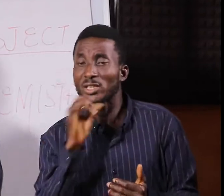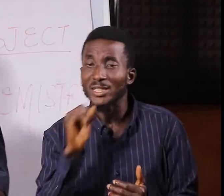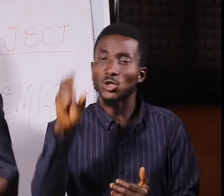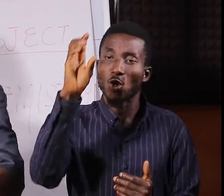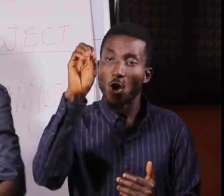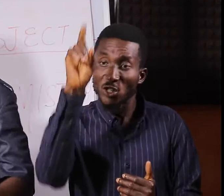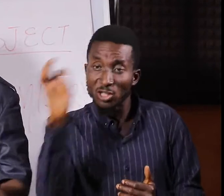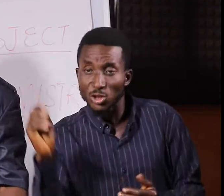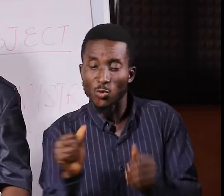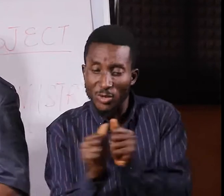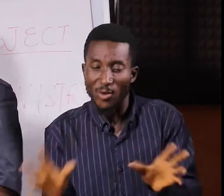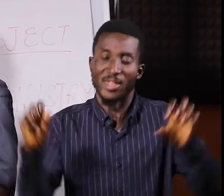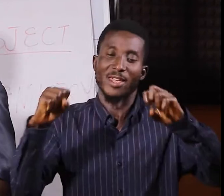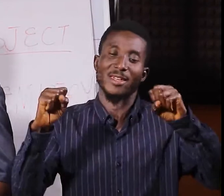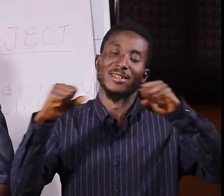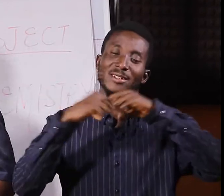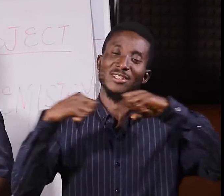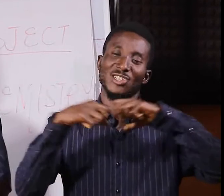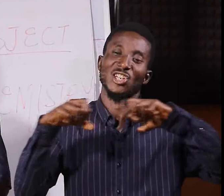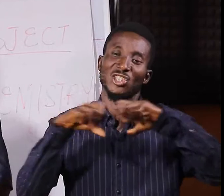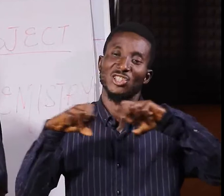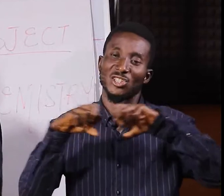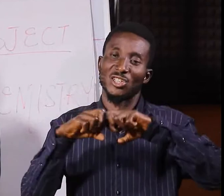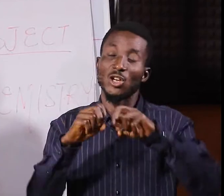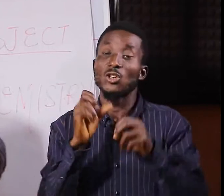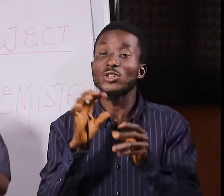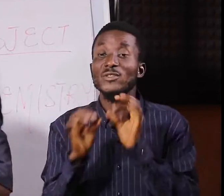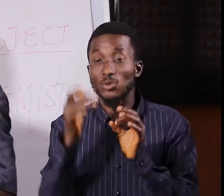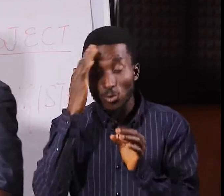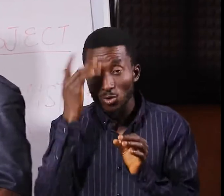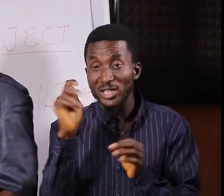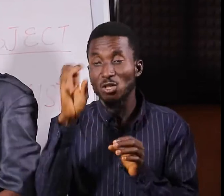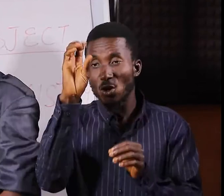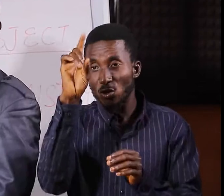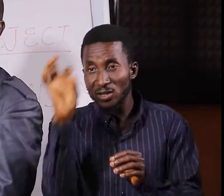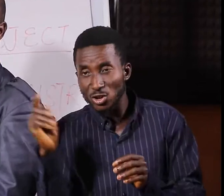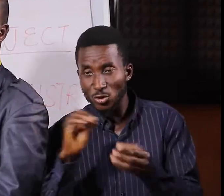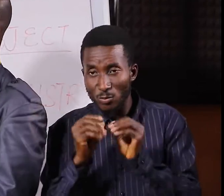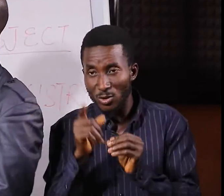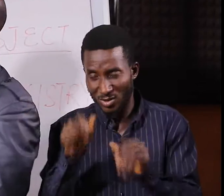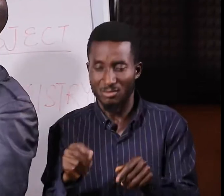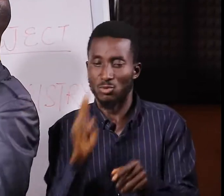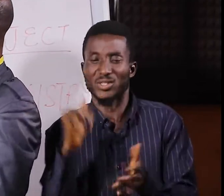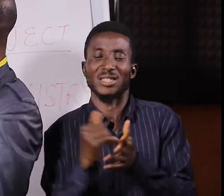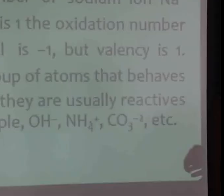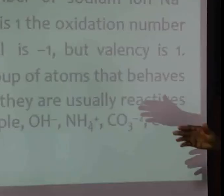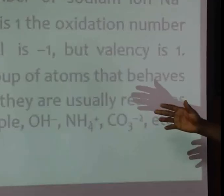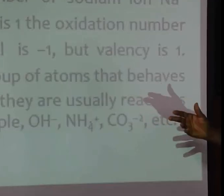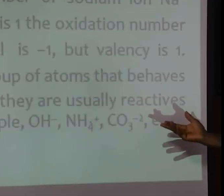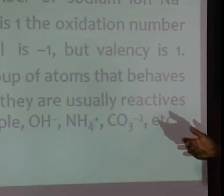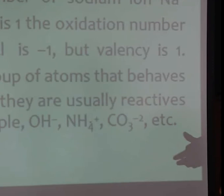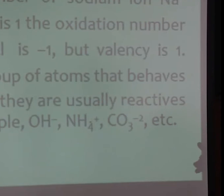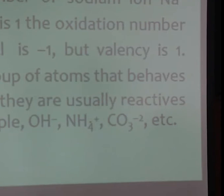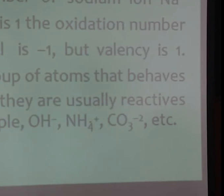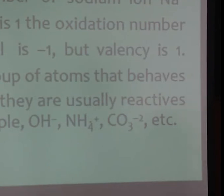oxidation number without a charge. So if you know the oxidation number, follow me, you can as well use it as your valency. Like I